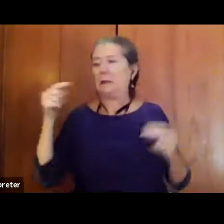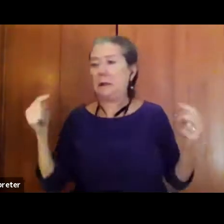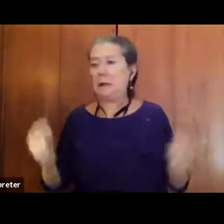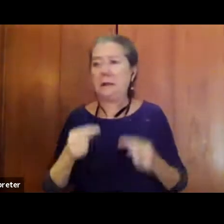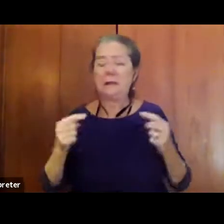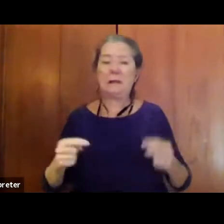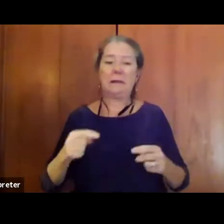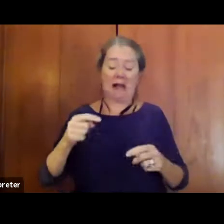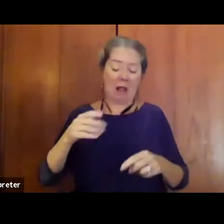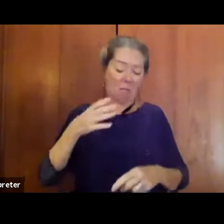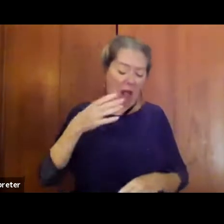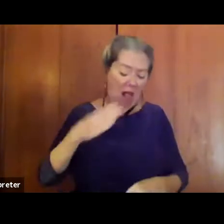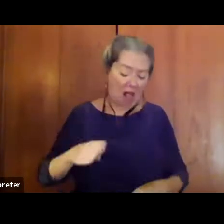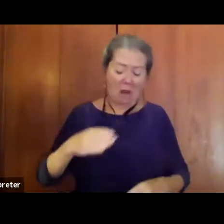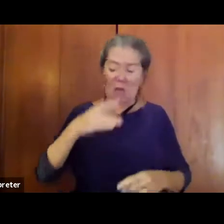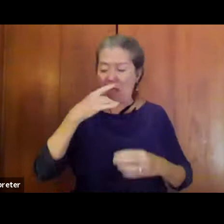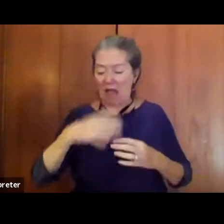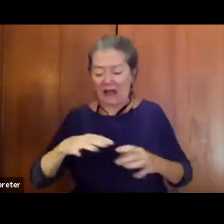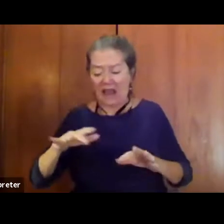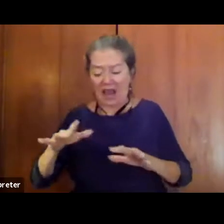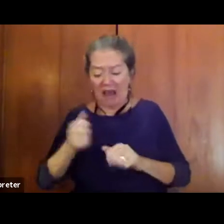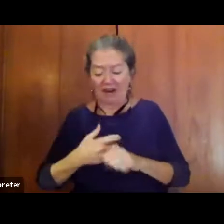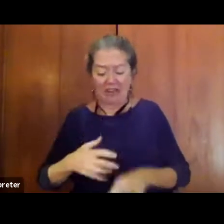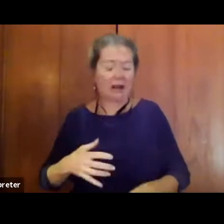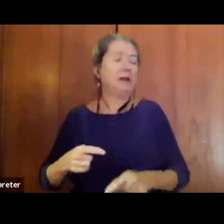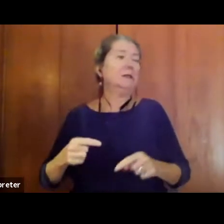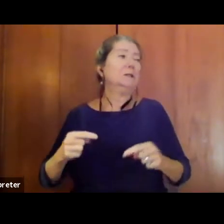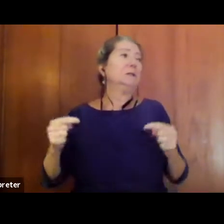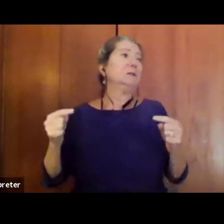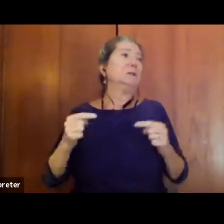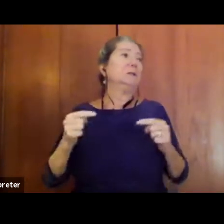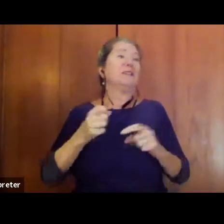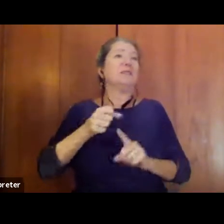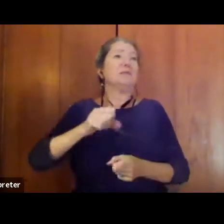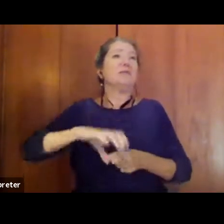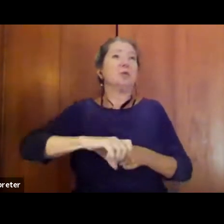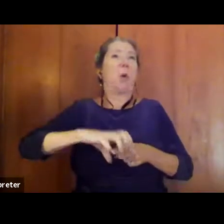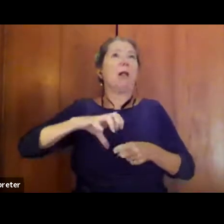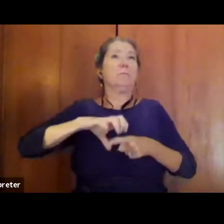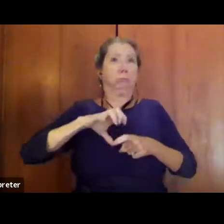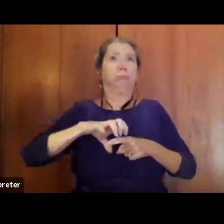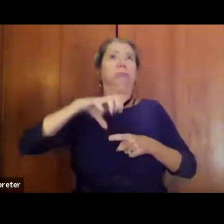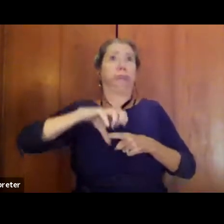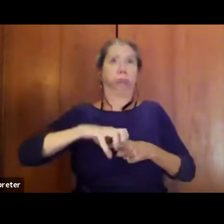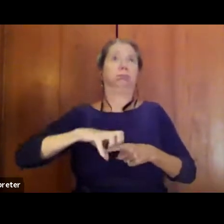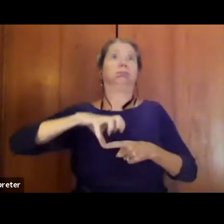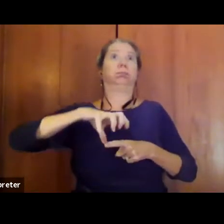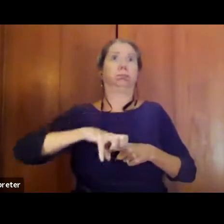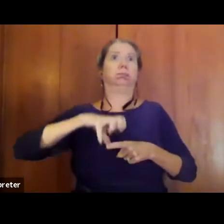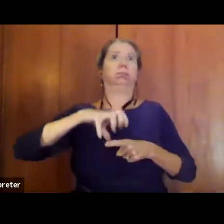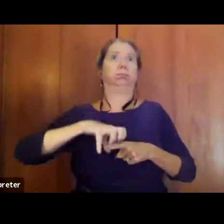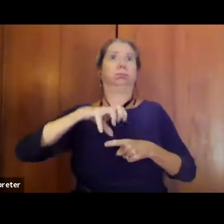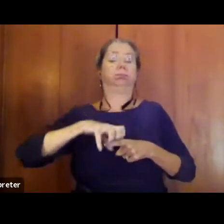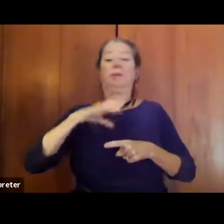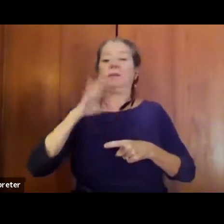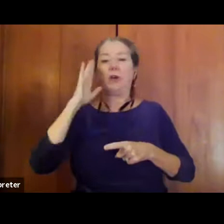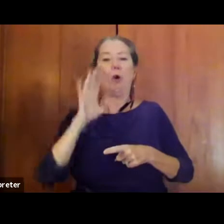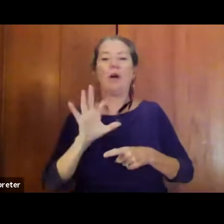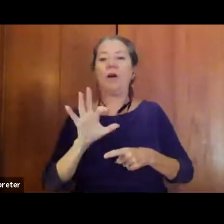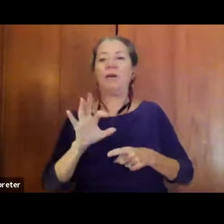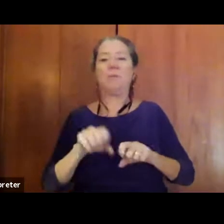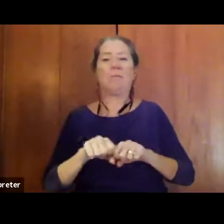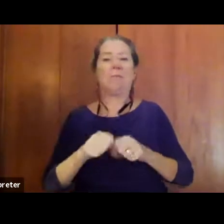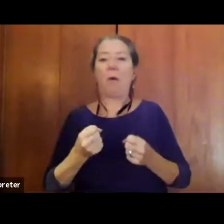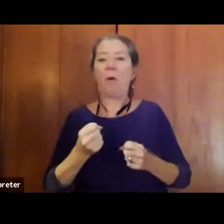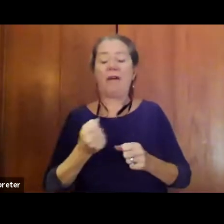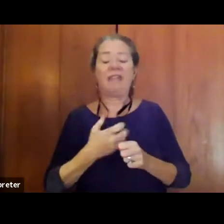constant hot sensation going through because it was so swollen. The fracture blister had formed already on the top. It was filled with a mix of liquid